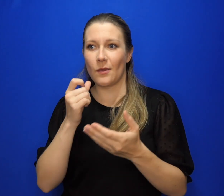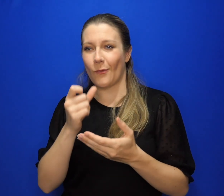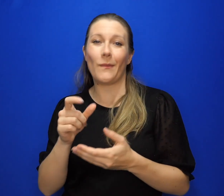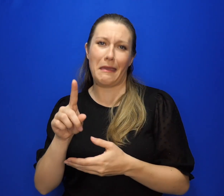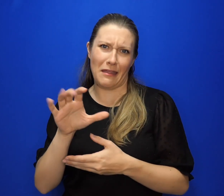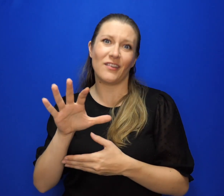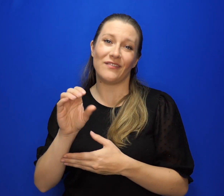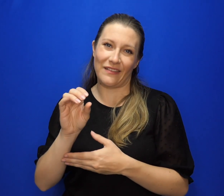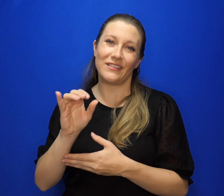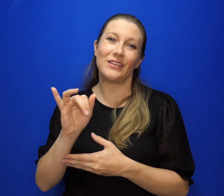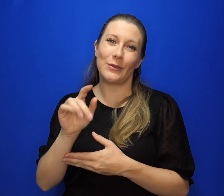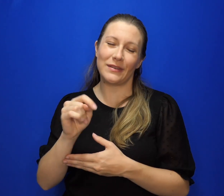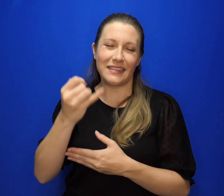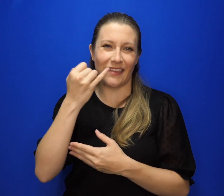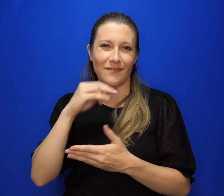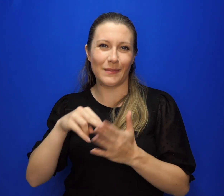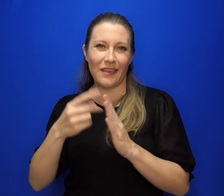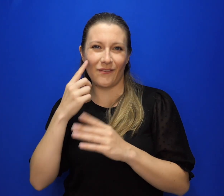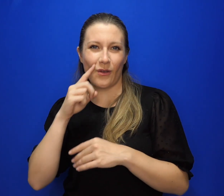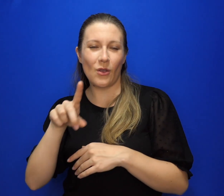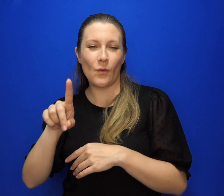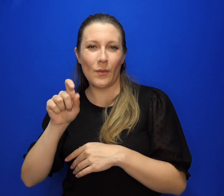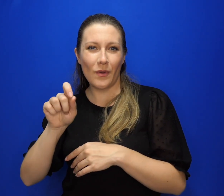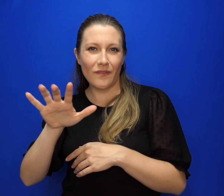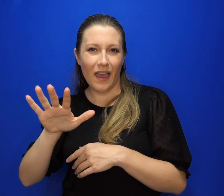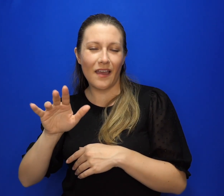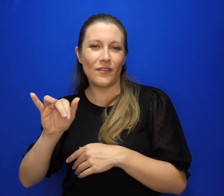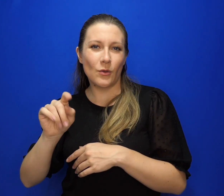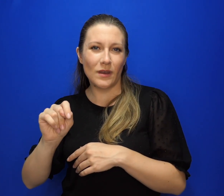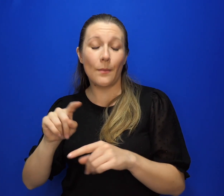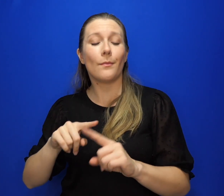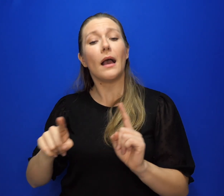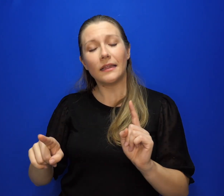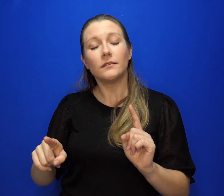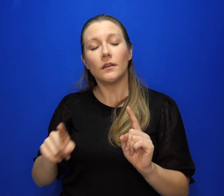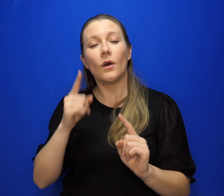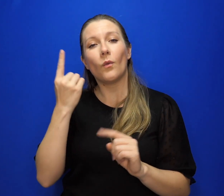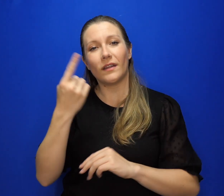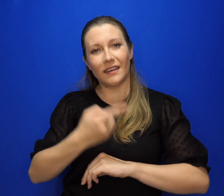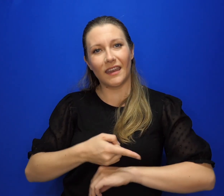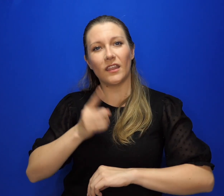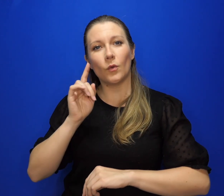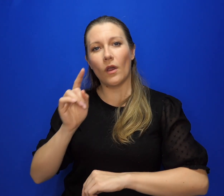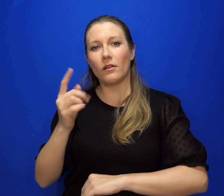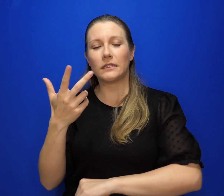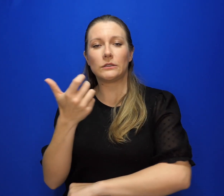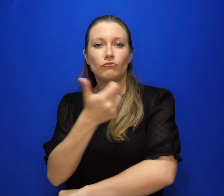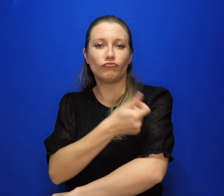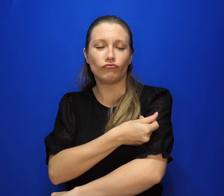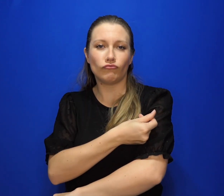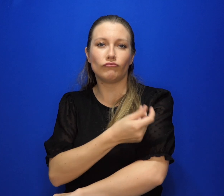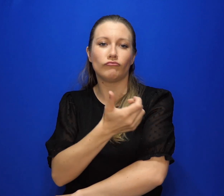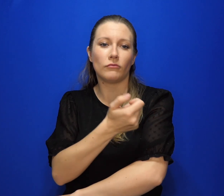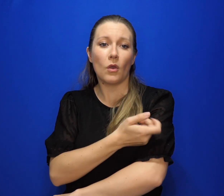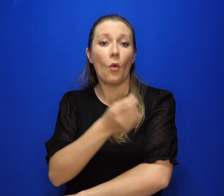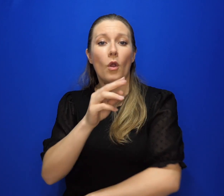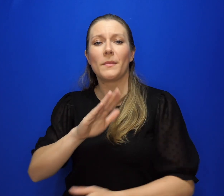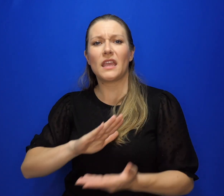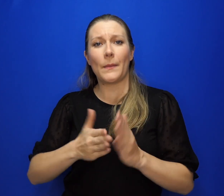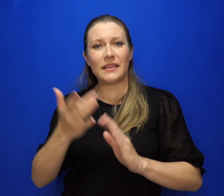units. But you are going to make a bolus one day and get sick in the middle of it, not want to eat. Or